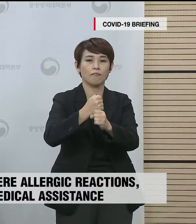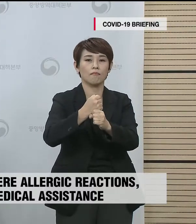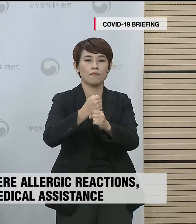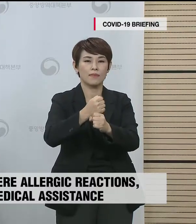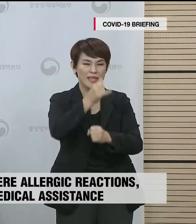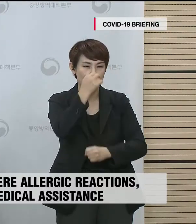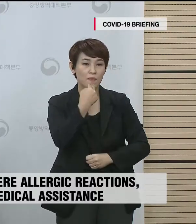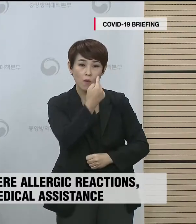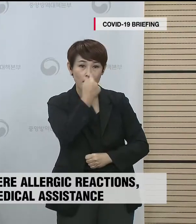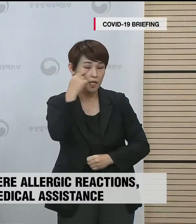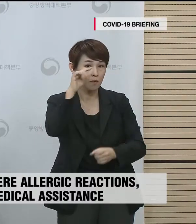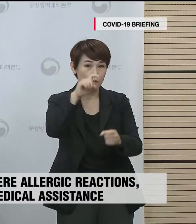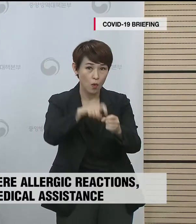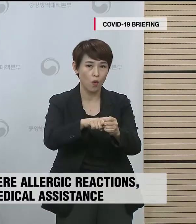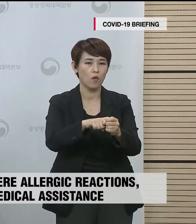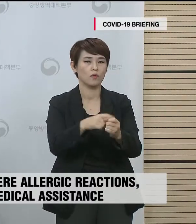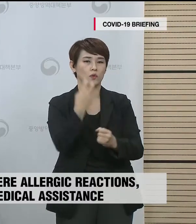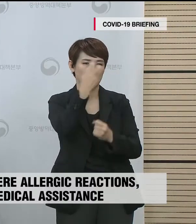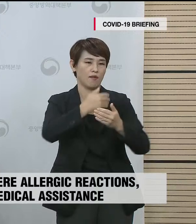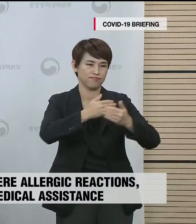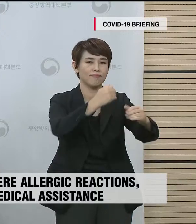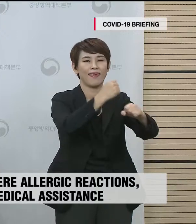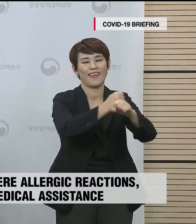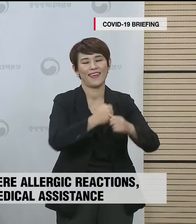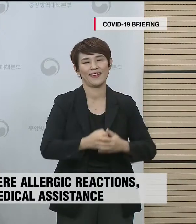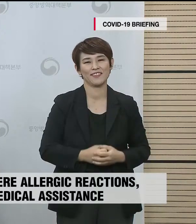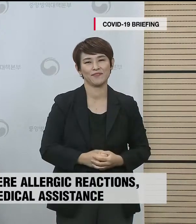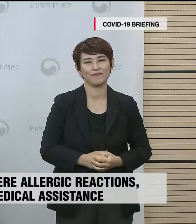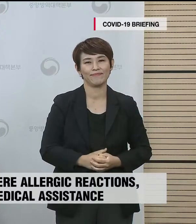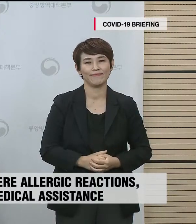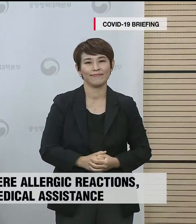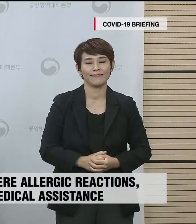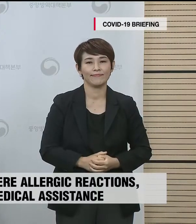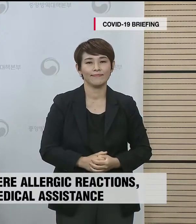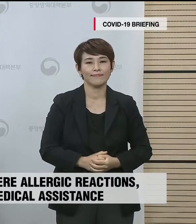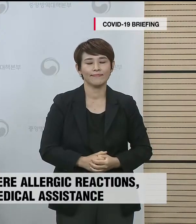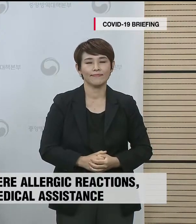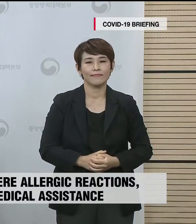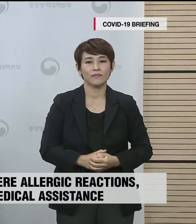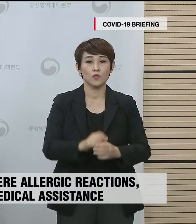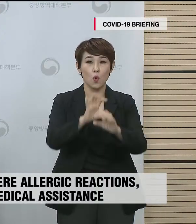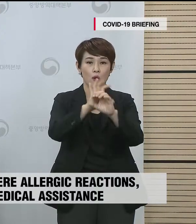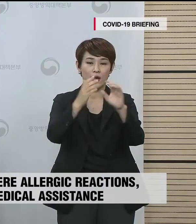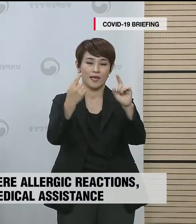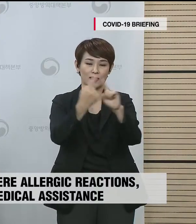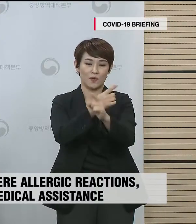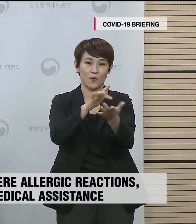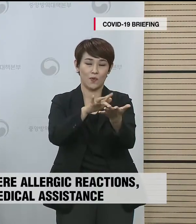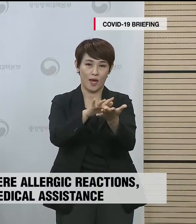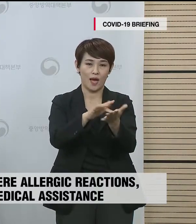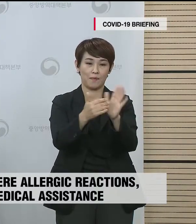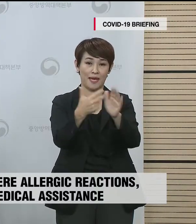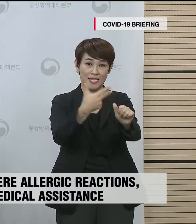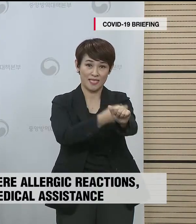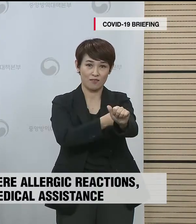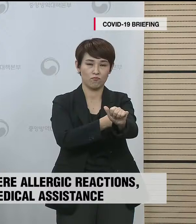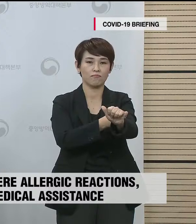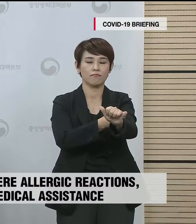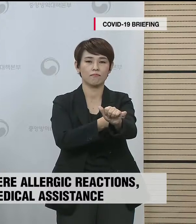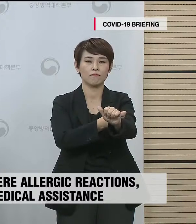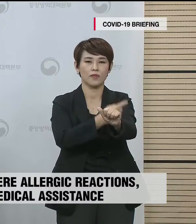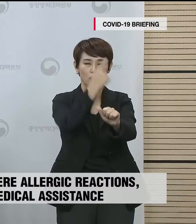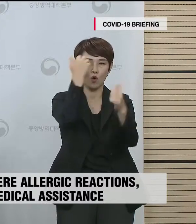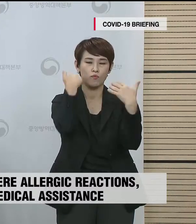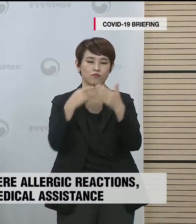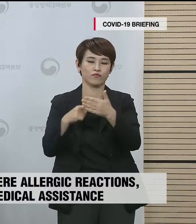continue these similar testings and surveys to see the rate of the immunity against the COVID-19 here in